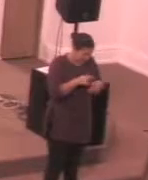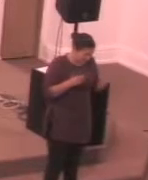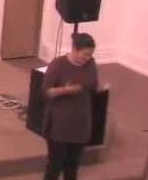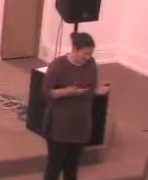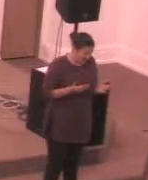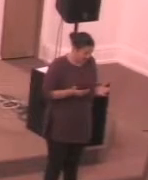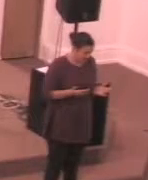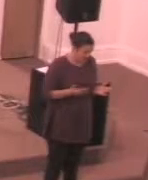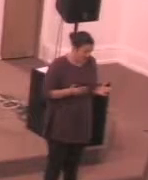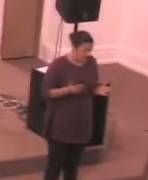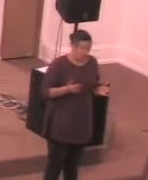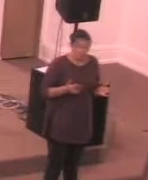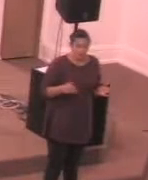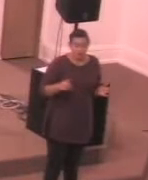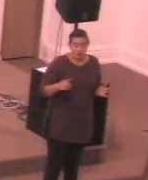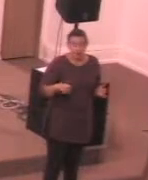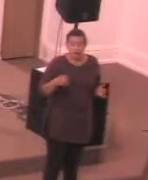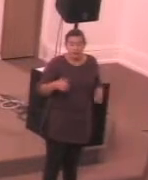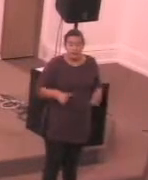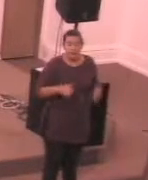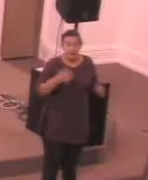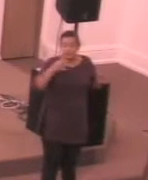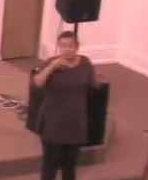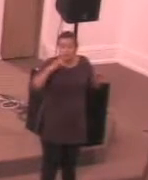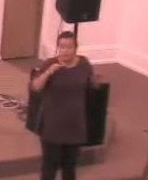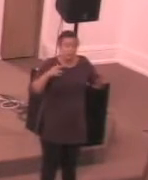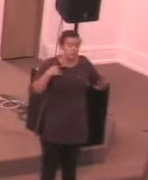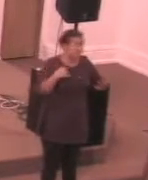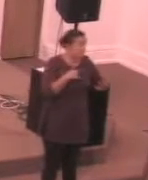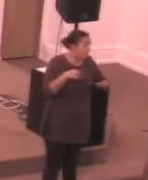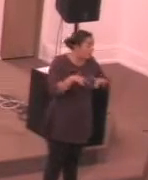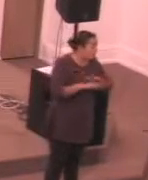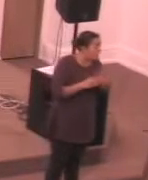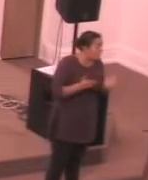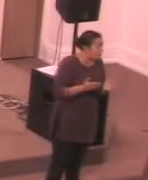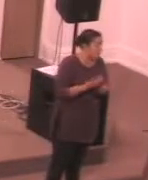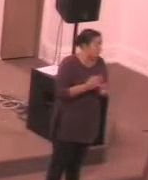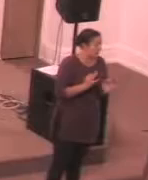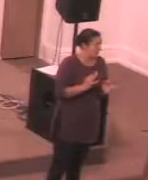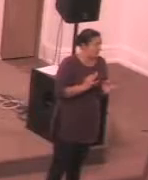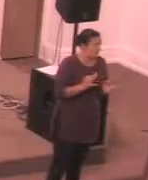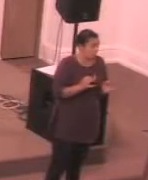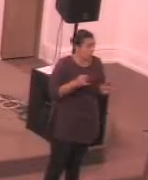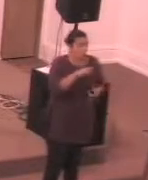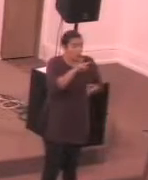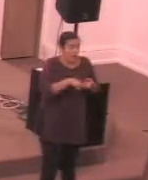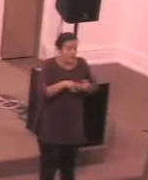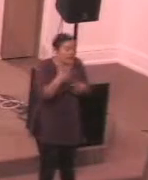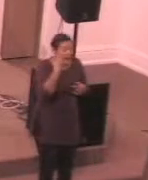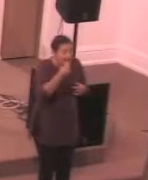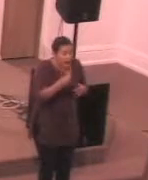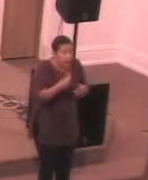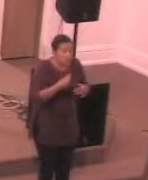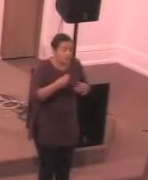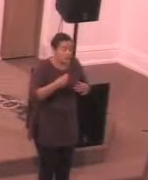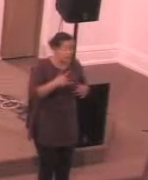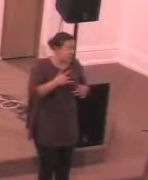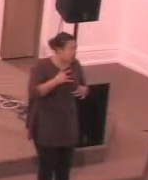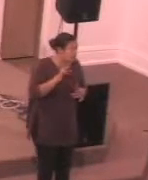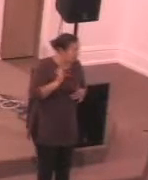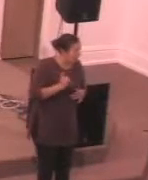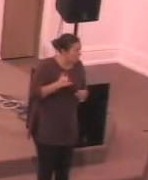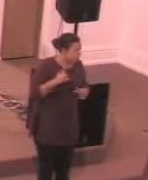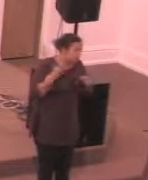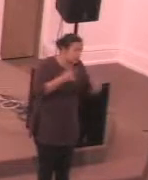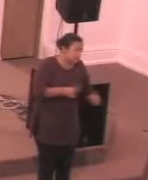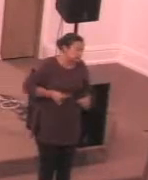freed up from all the distractions, we need you. And when we're in the middle of the battle and we're dealing with it, we need you, God. Help us to realize,